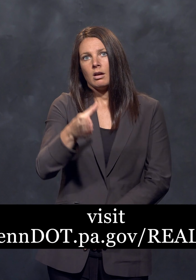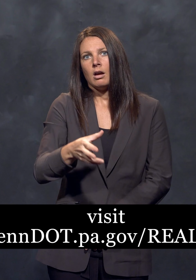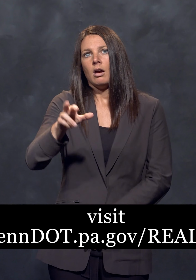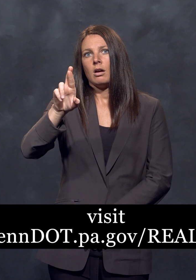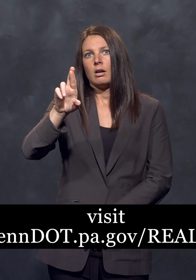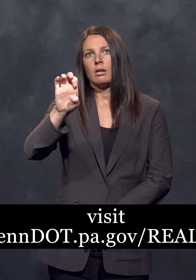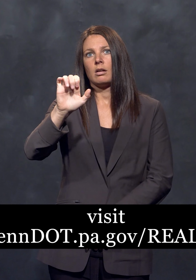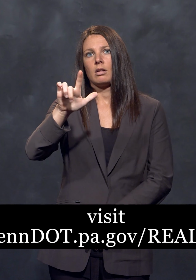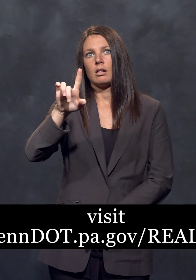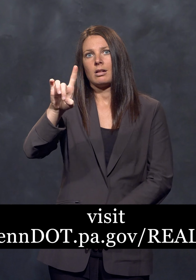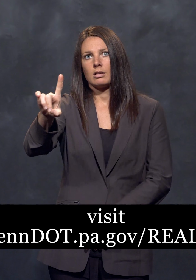penndot.pa.gov/RealID